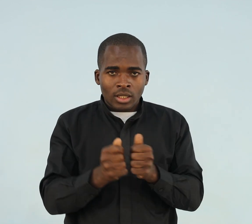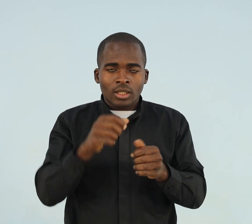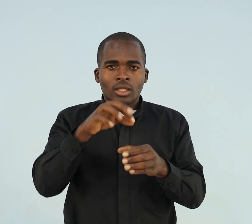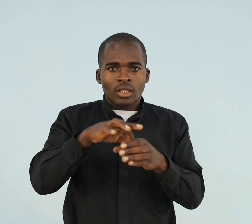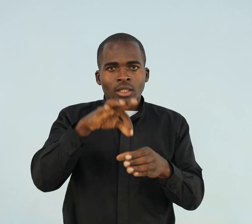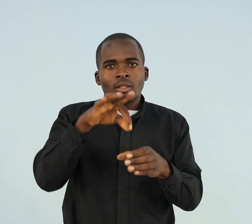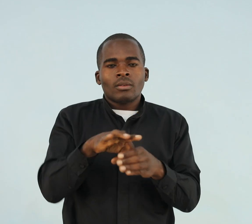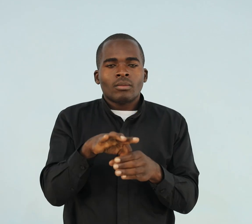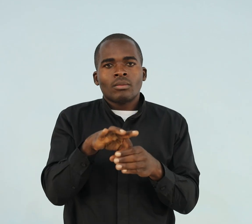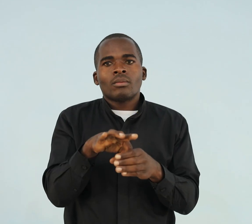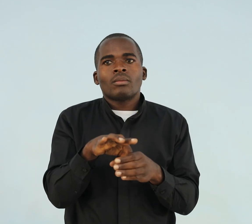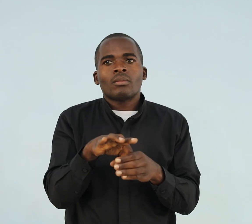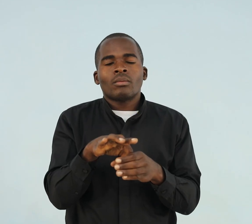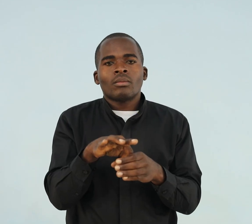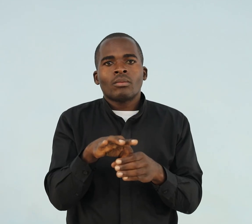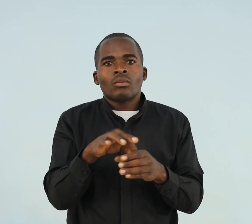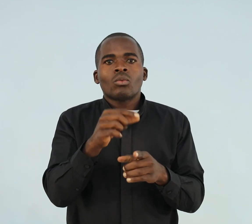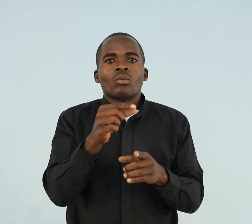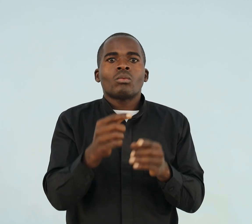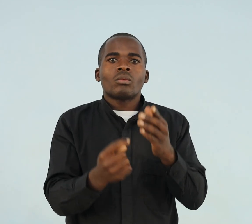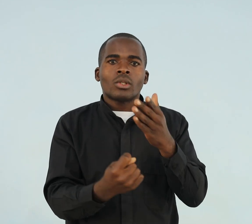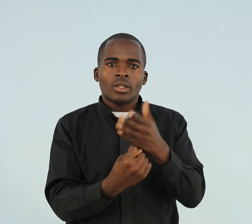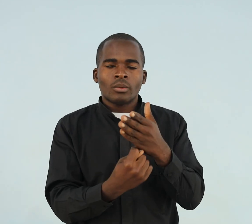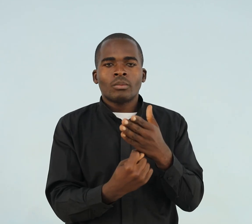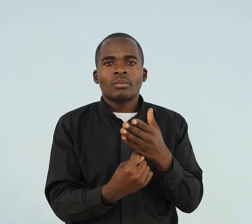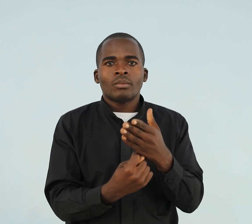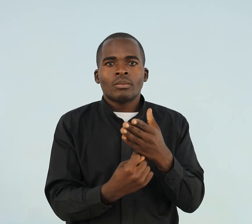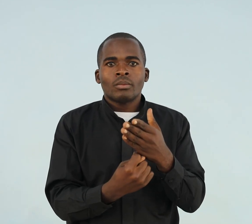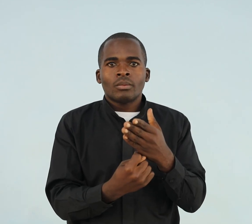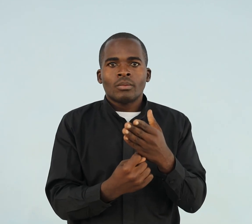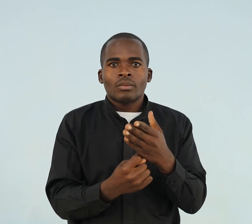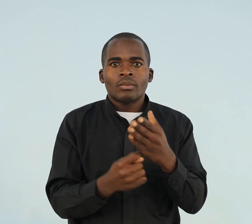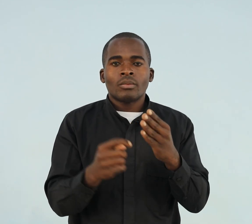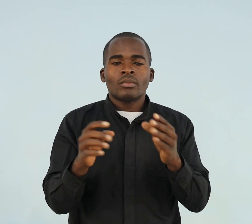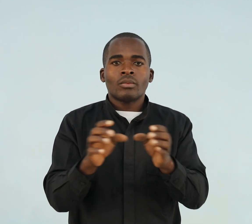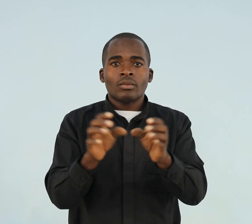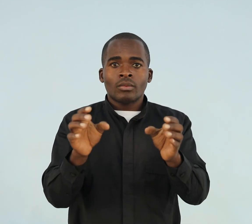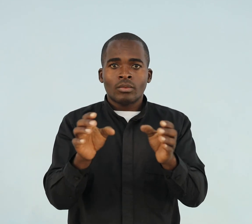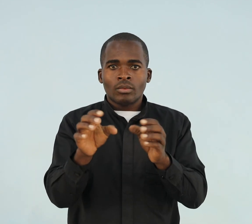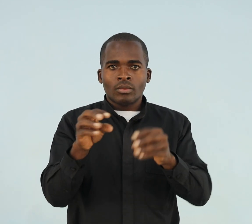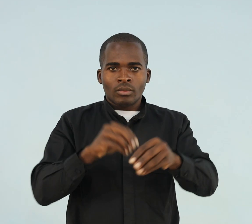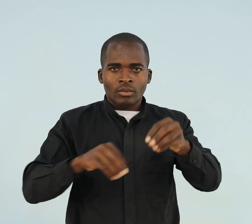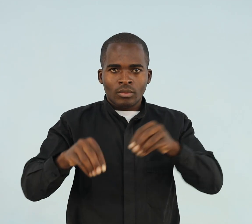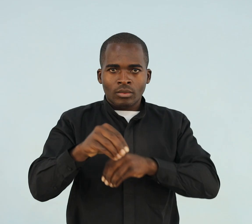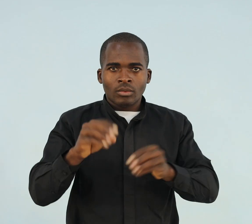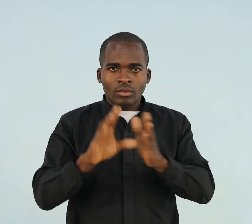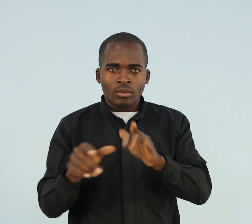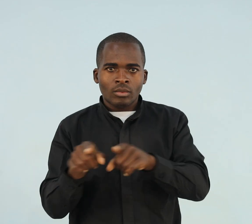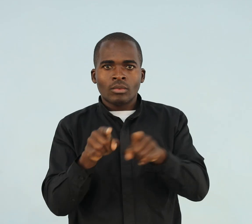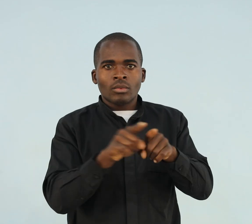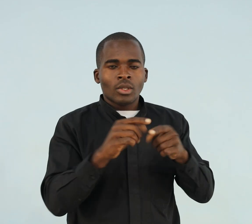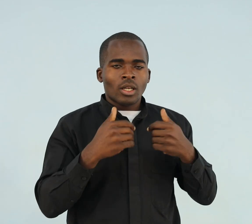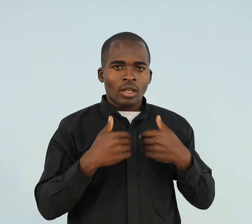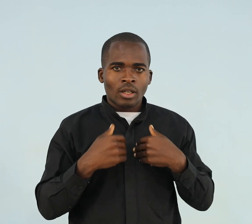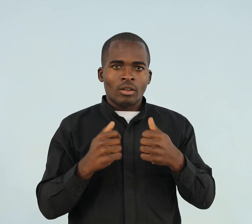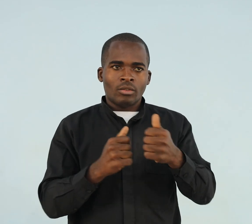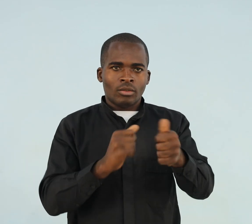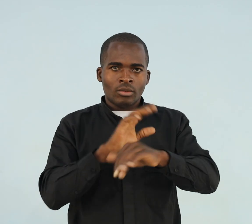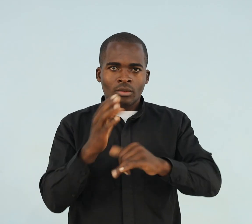election, and term, and the substitution, therefore, of the following in the appropriate places